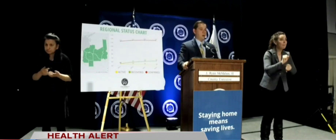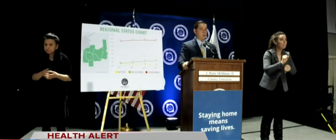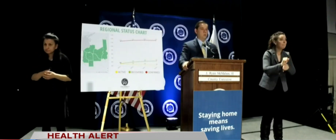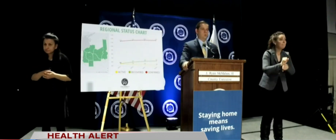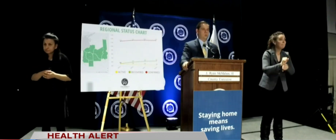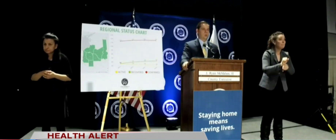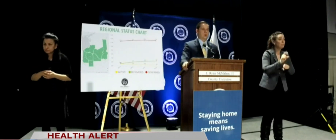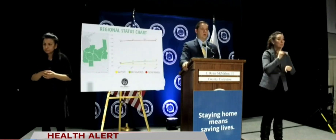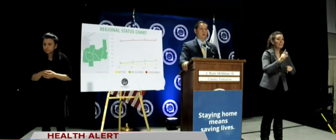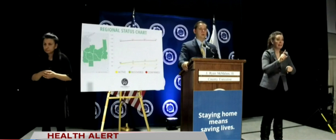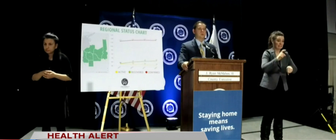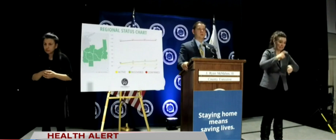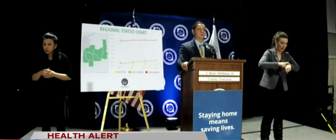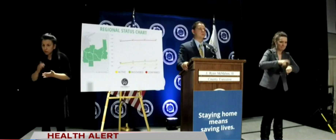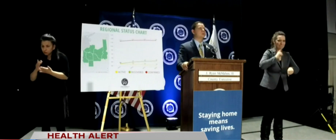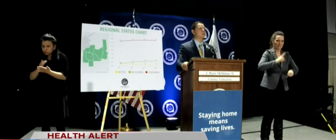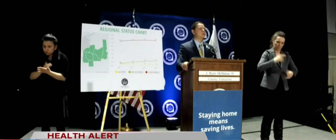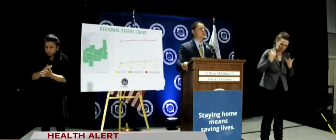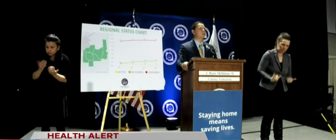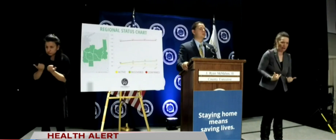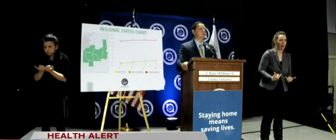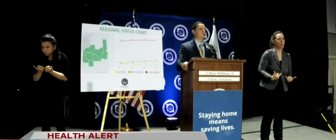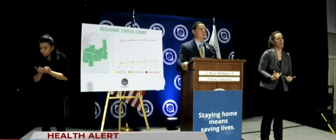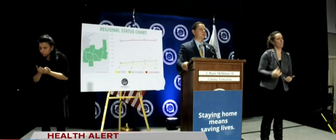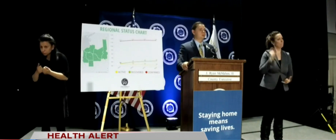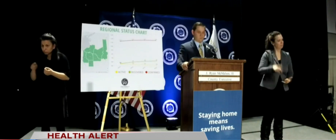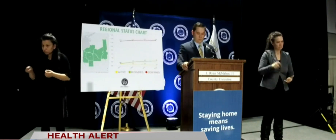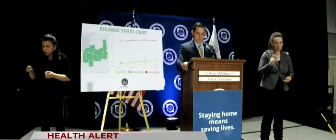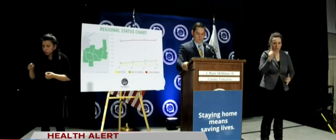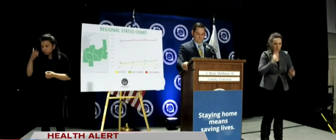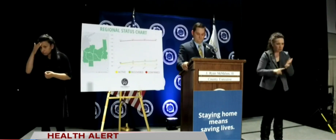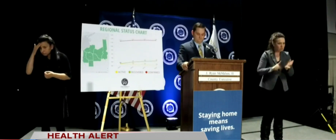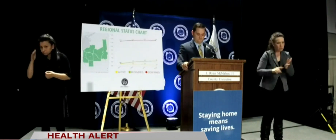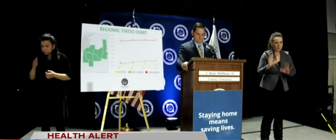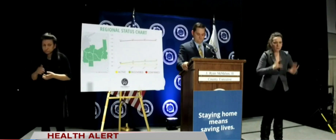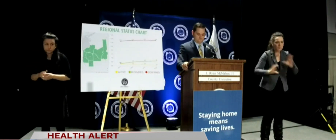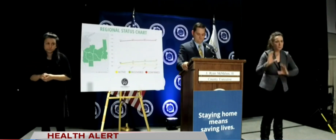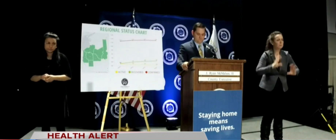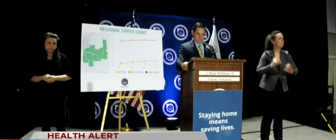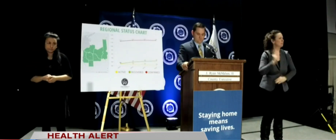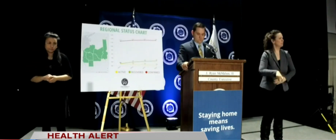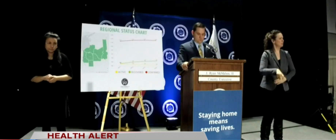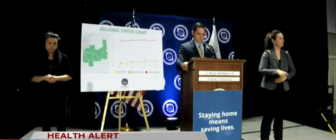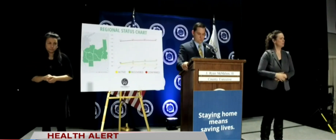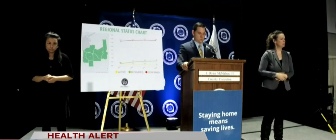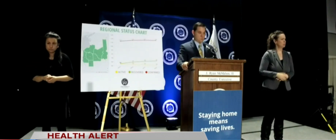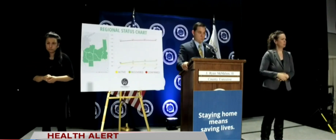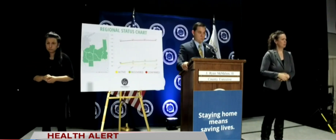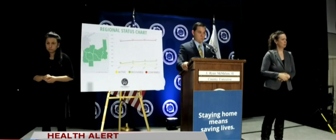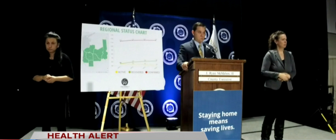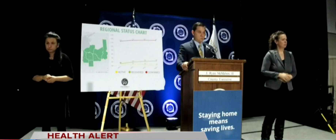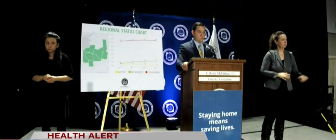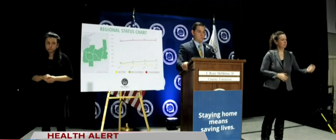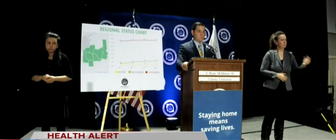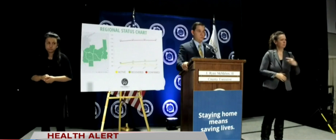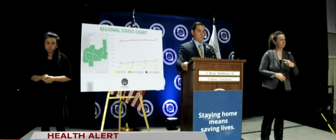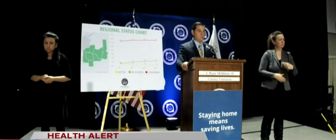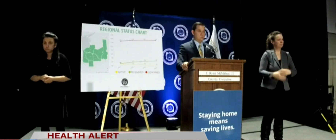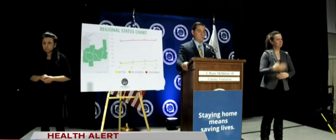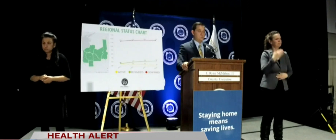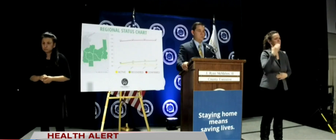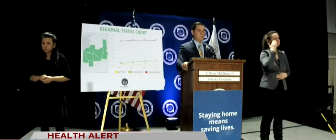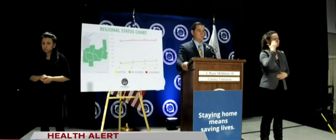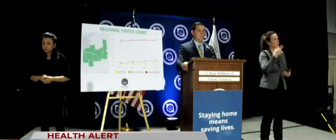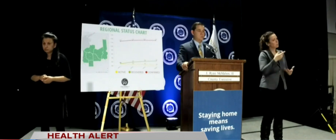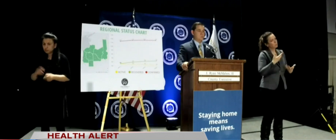right now, we're getting close. I know you don't want to give away your sources, but there's areas where they struggle to get tests and there's really